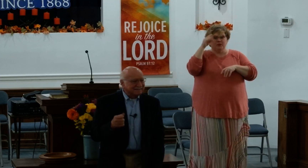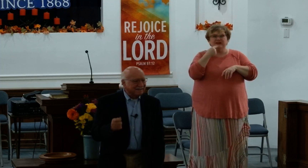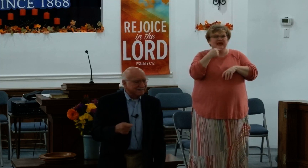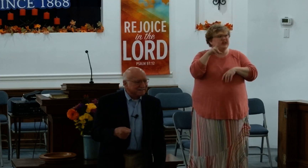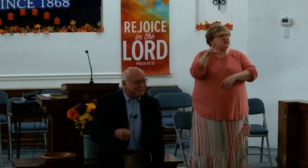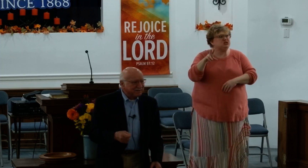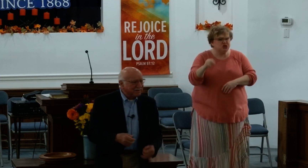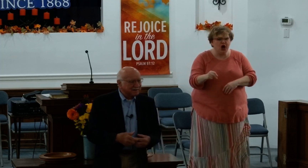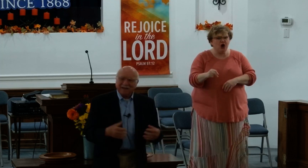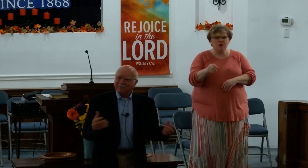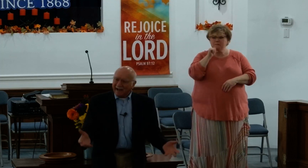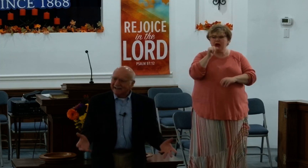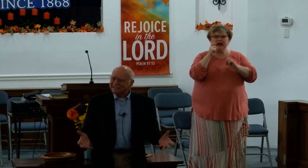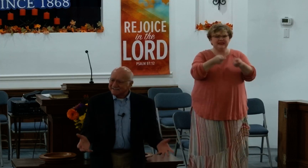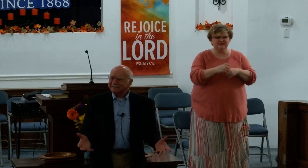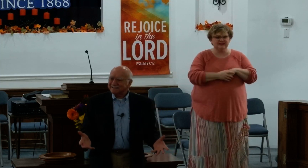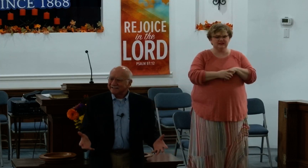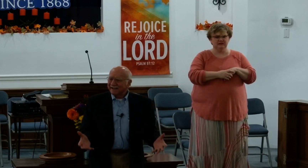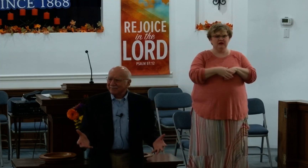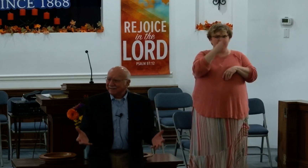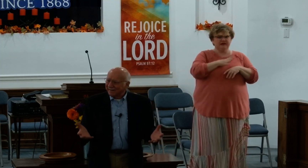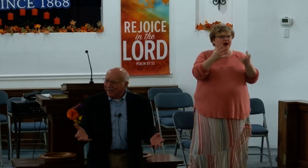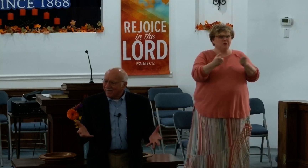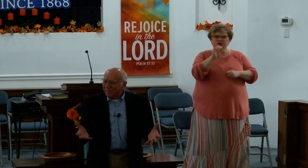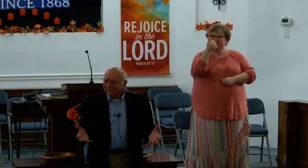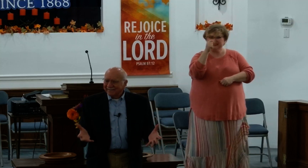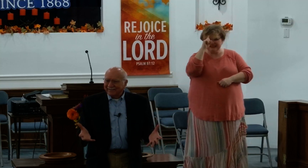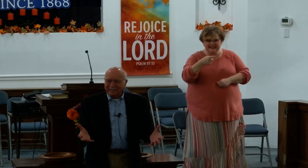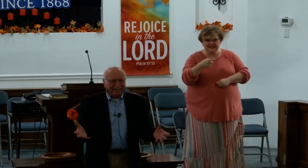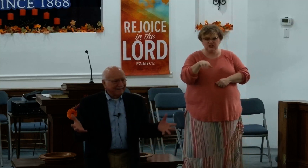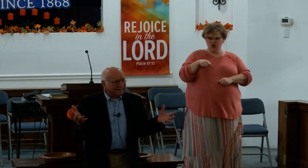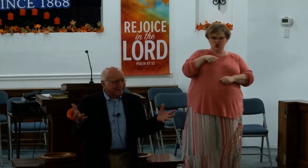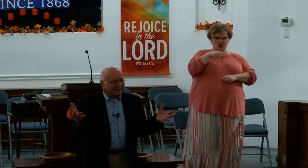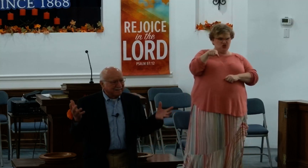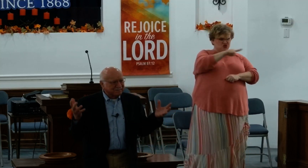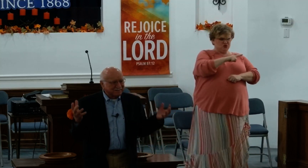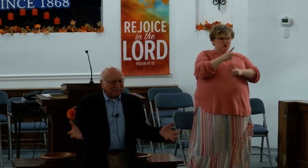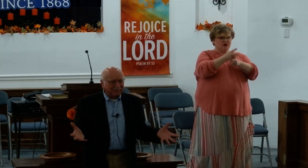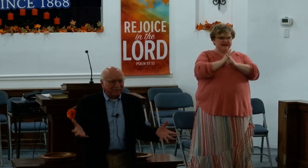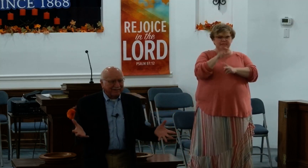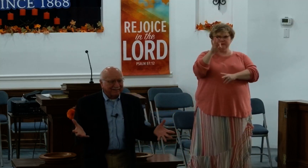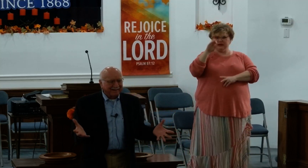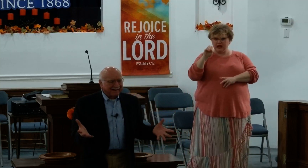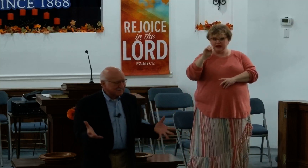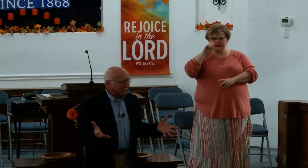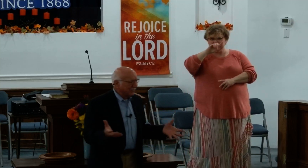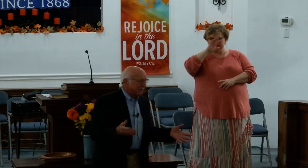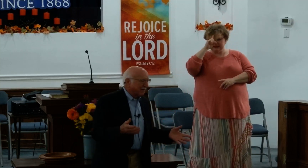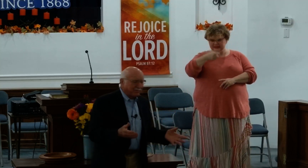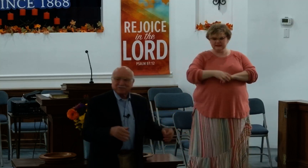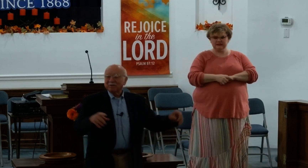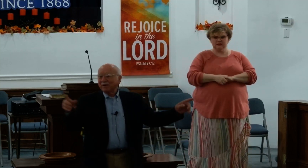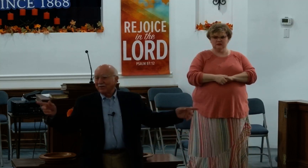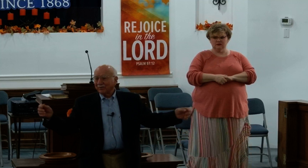asks is 10 cents, and you get to keep 90 cents? I mean, hello? You know, God gives us all of that. And so